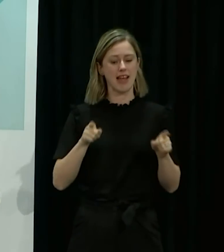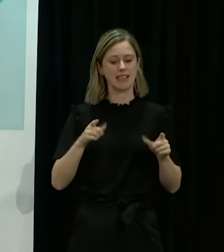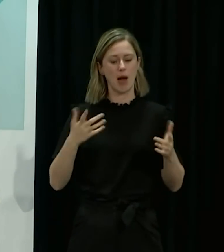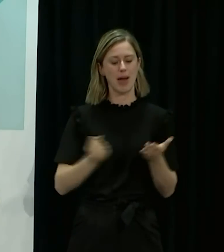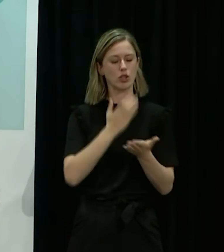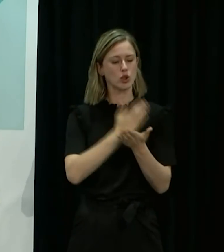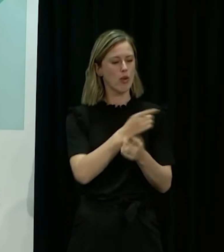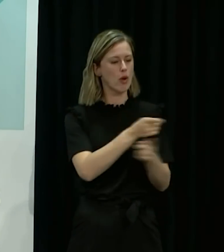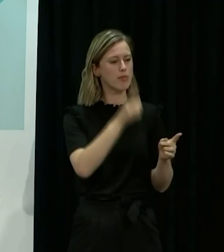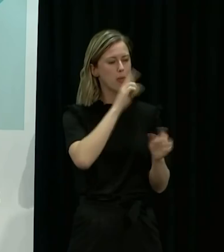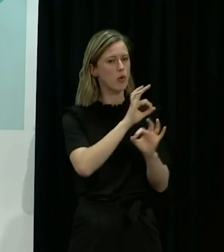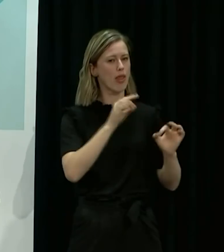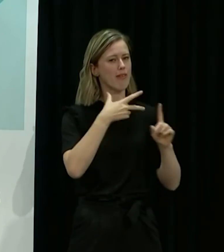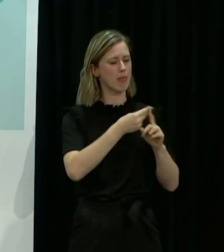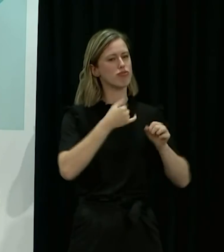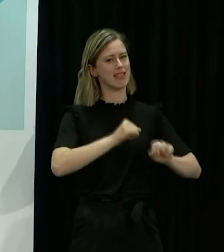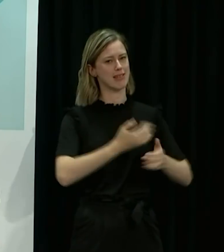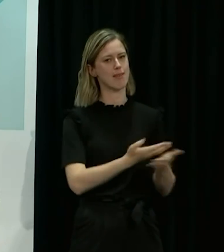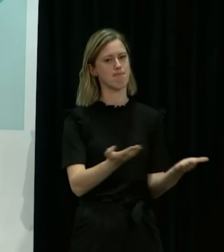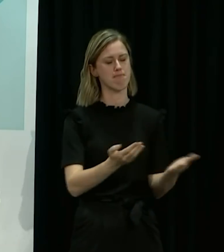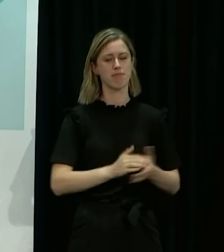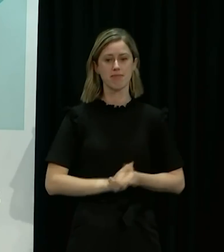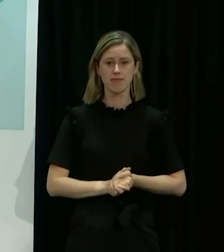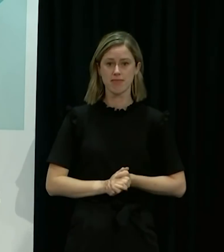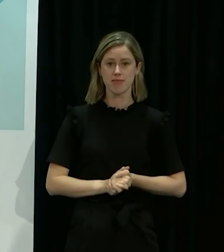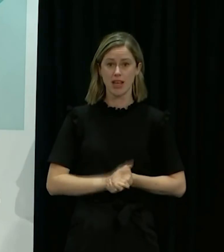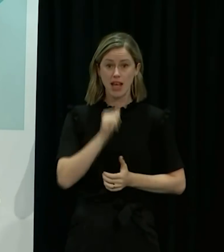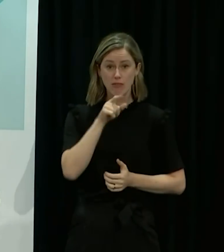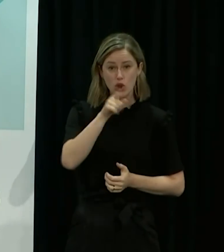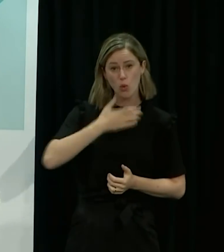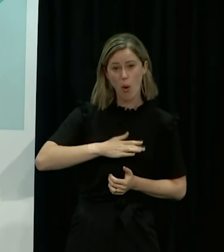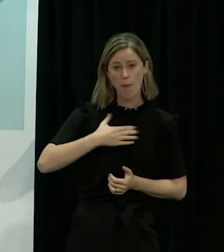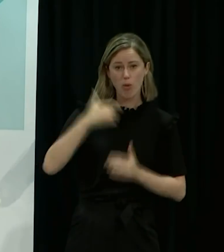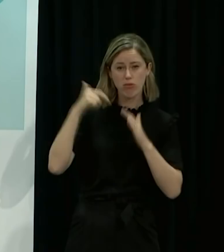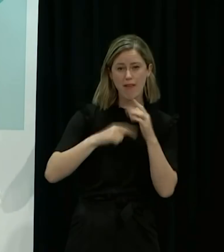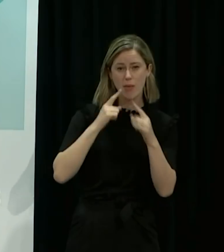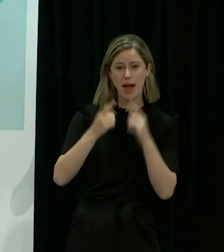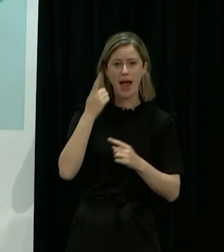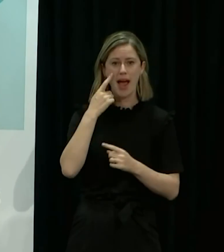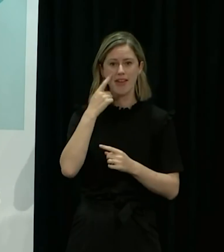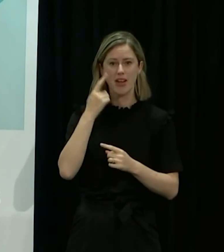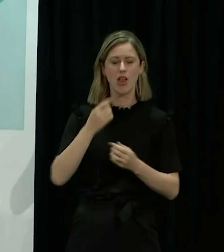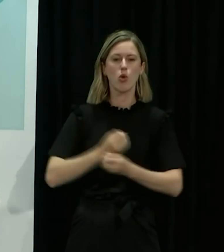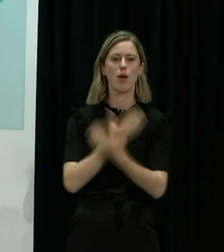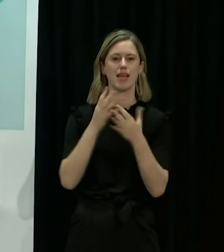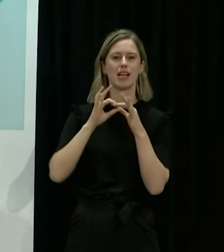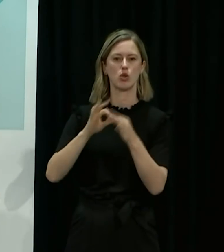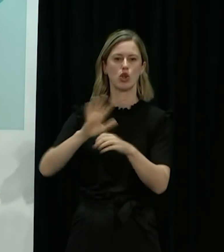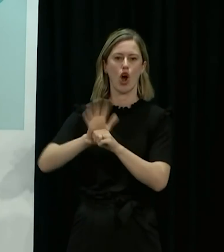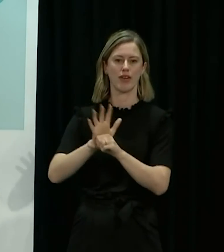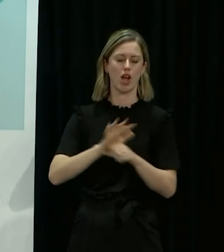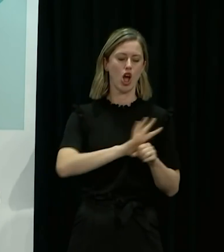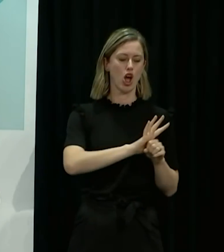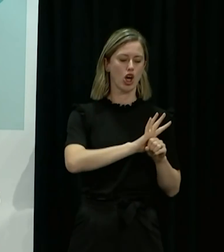the unvaccinated are protected too. For more general information on the framework, head to the Unite Against COVID-19 website at